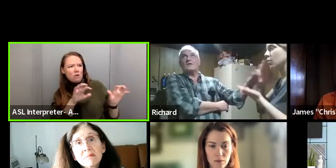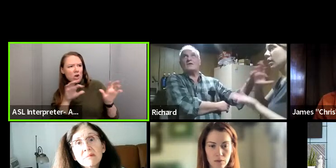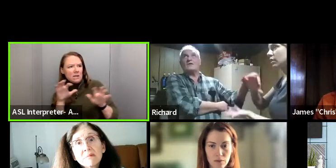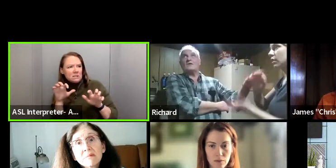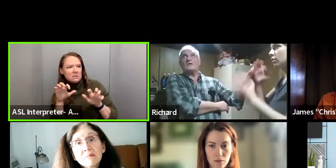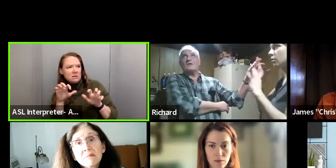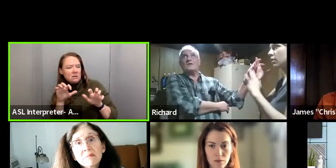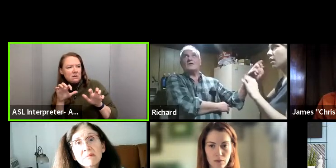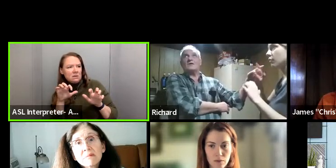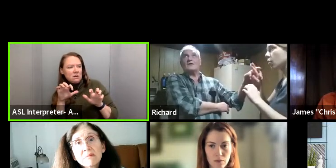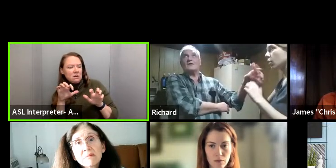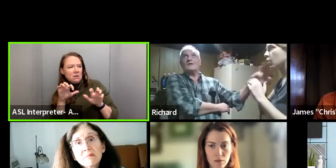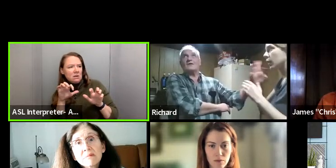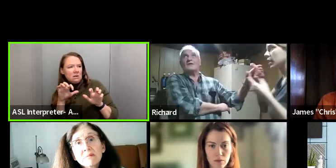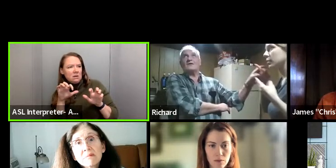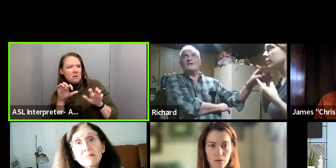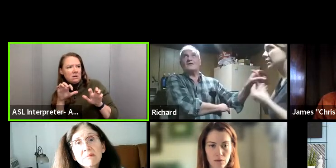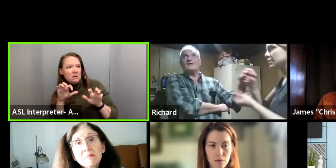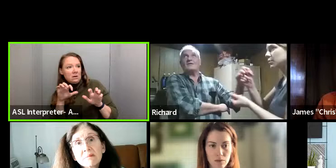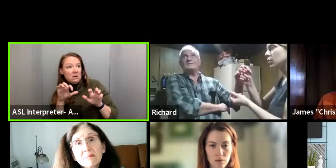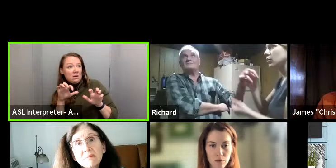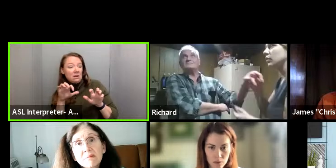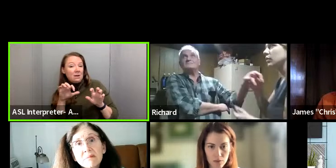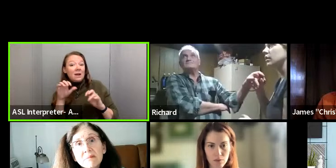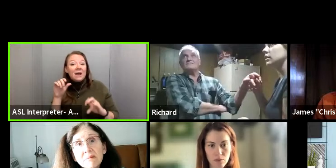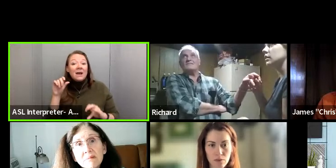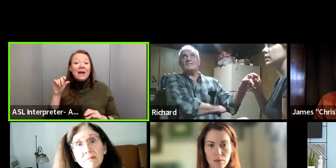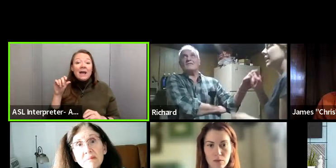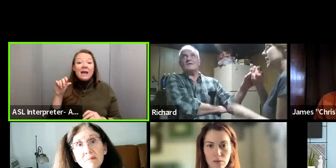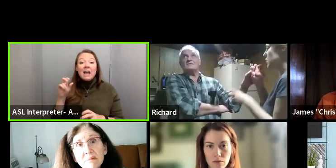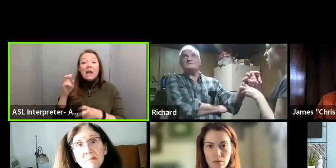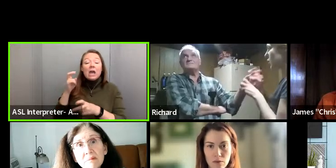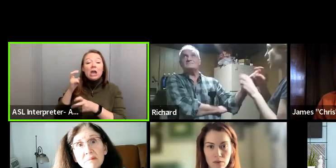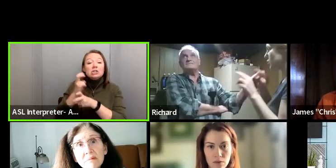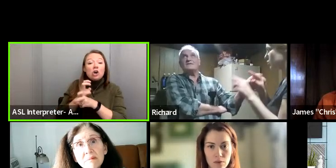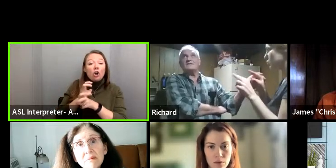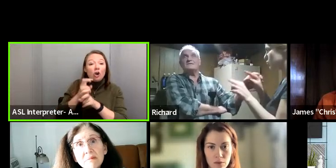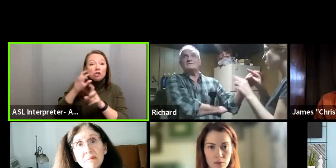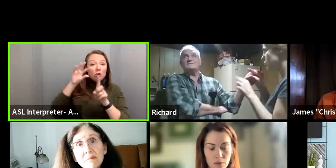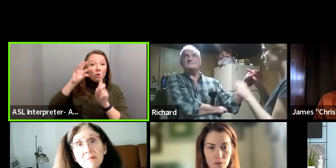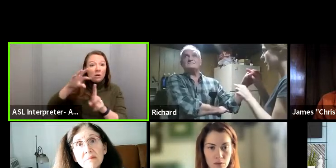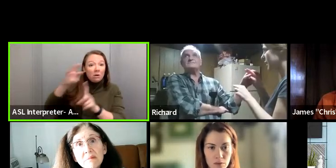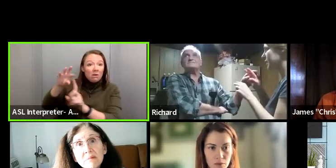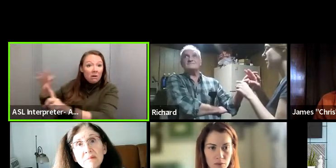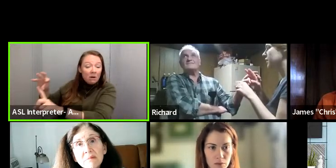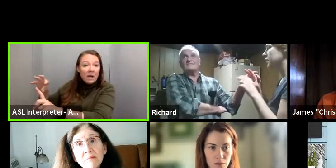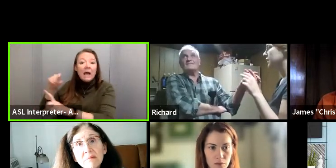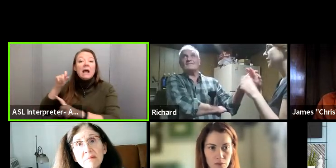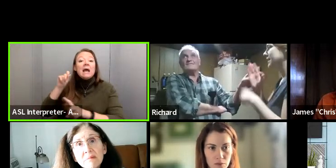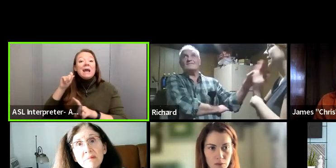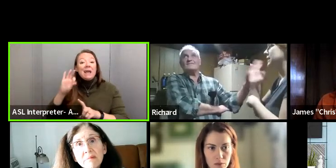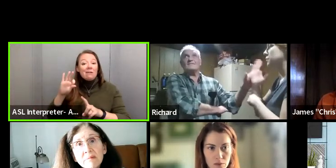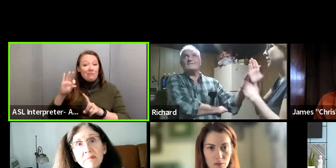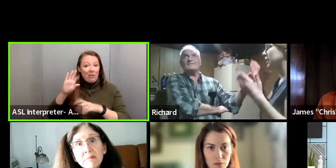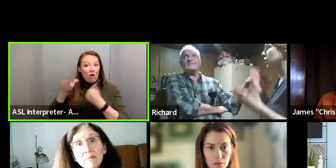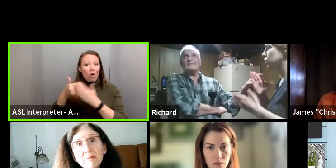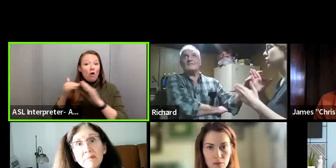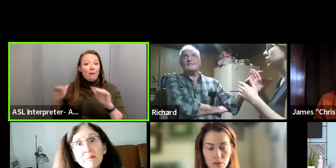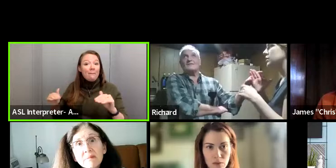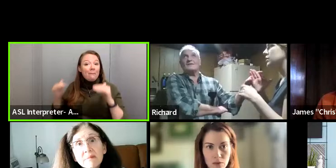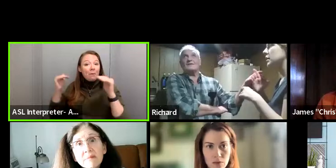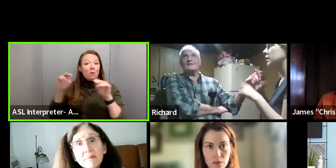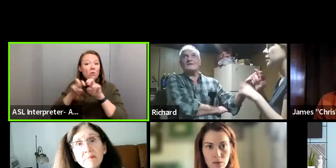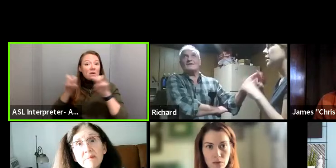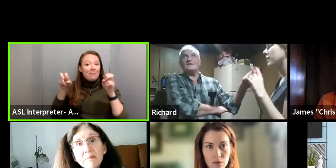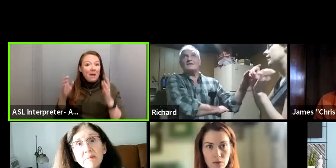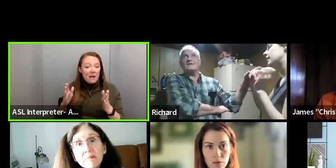Harder for me to keep track of the speakers if we promote everyone to panelists, but it's not impossible. But just so everyone knows that the